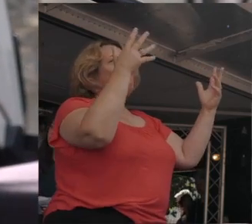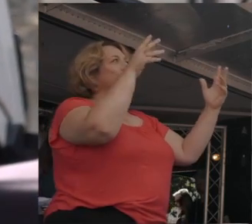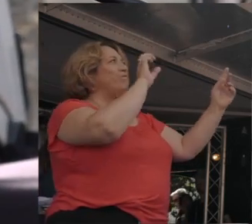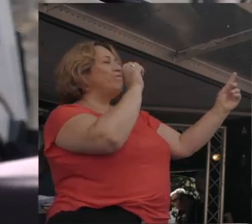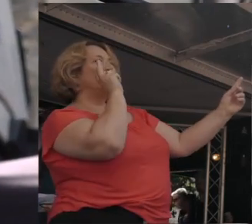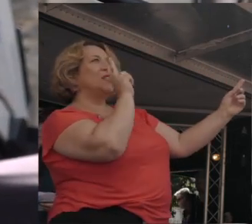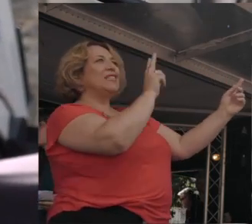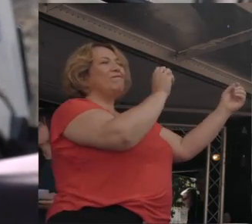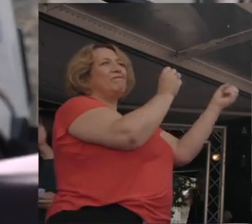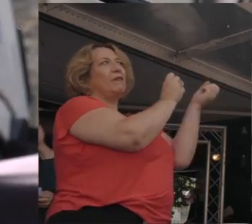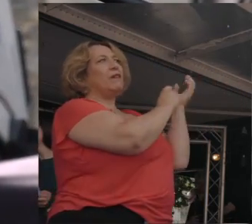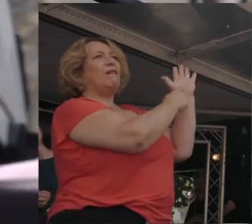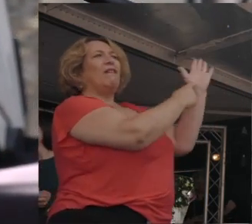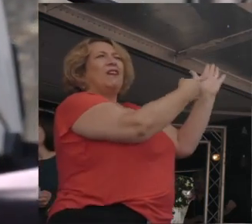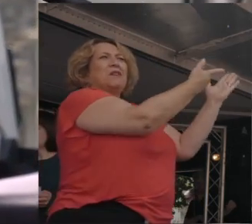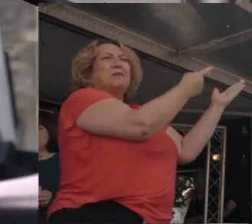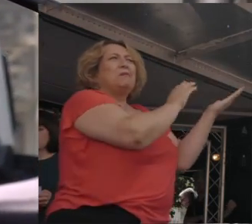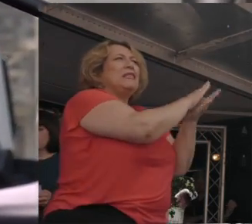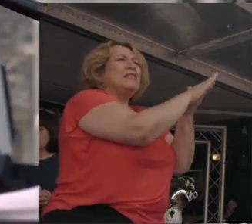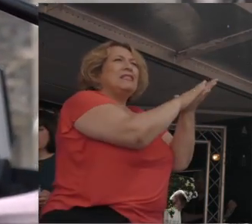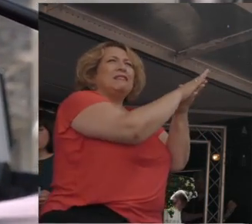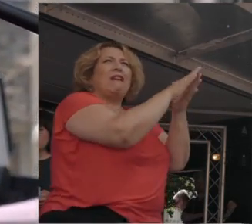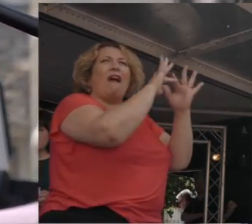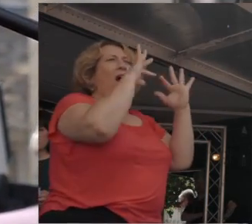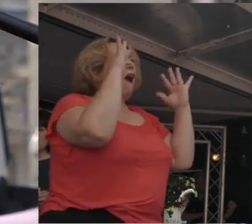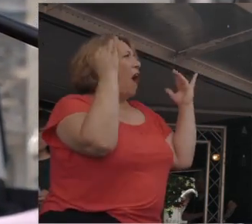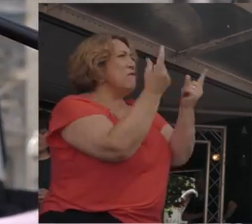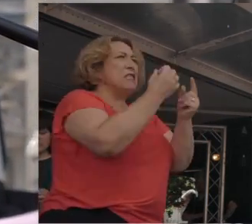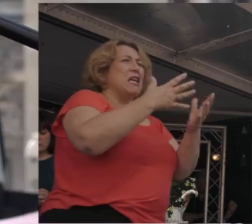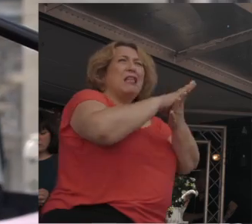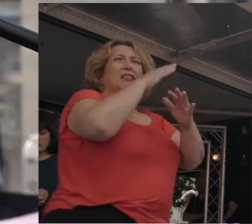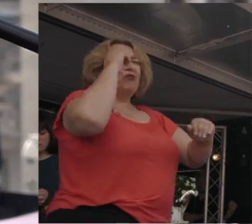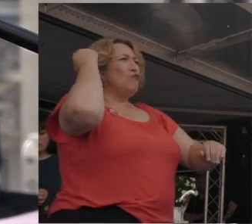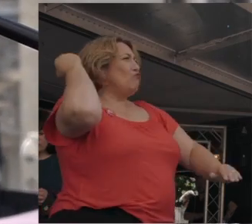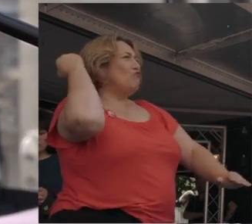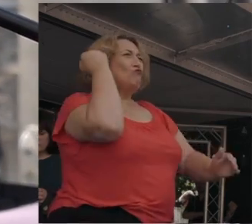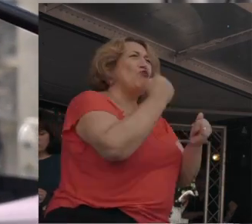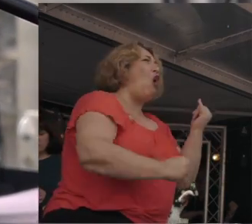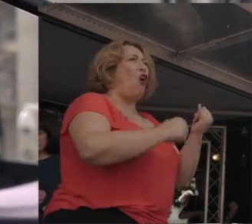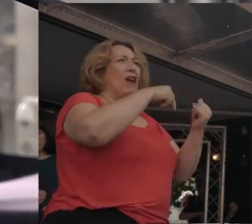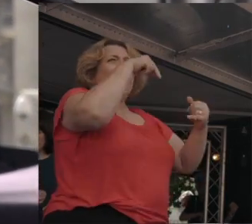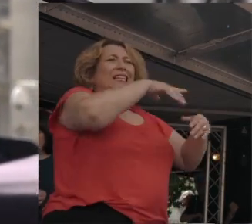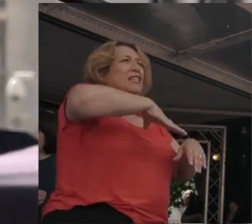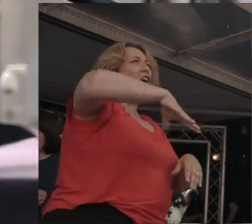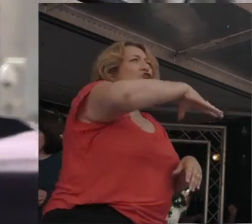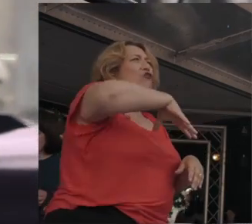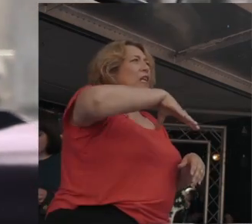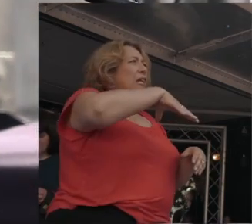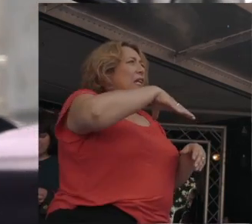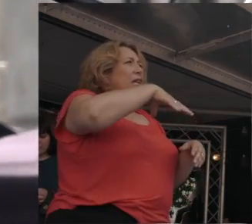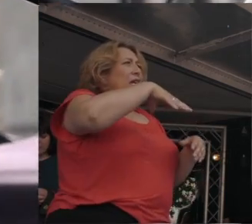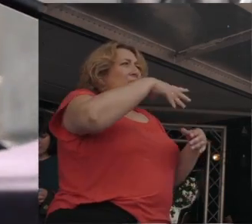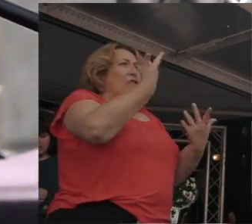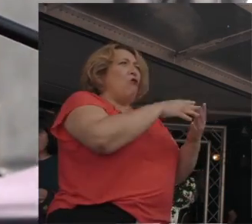symbolised for many everything that's gone wrong in this country since austerity